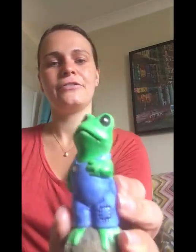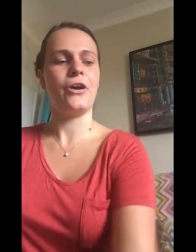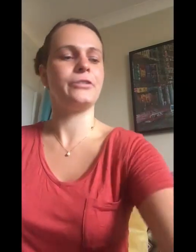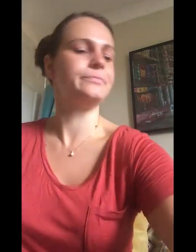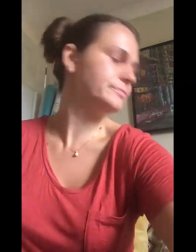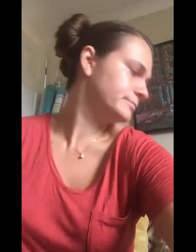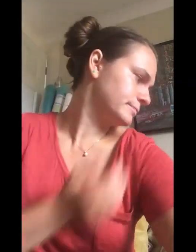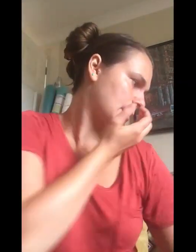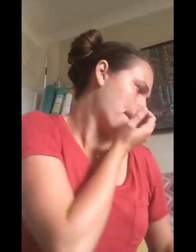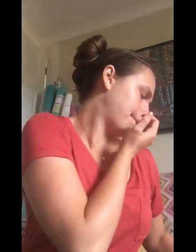frog.